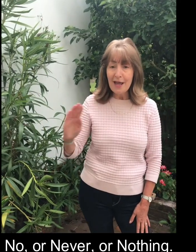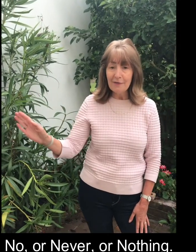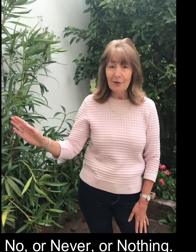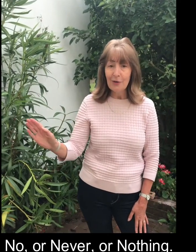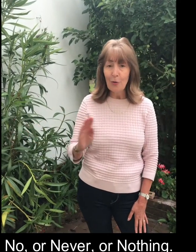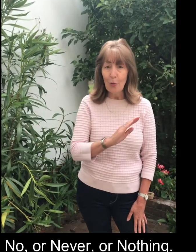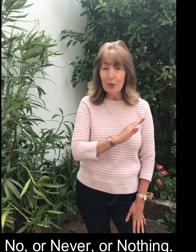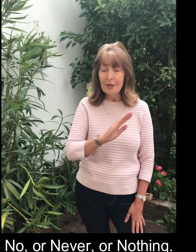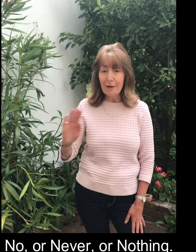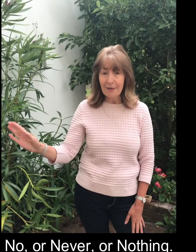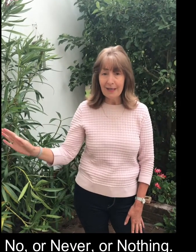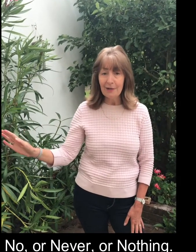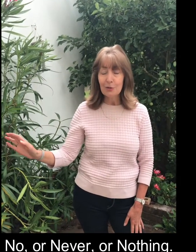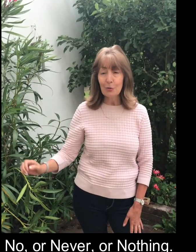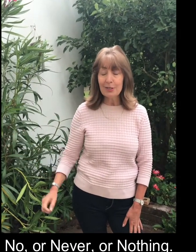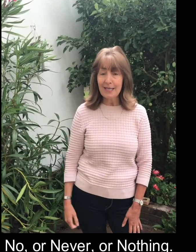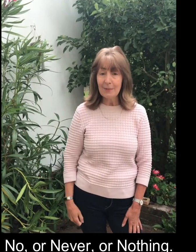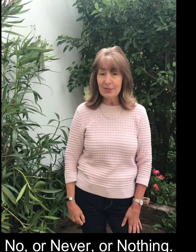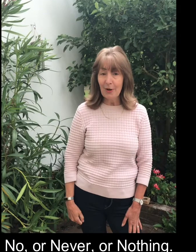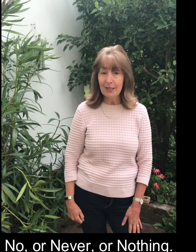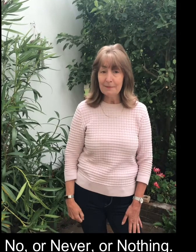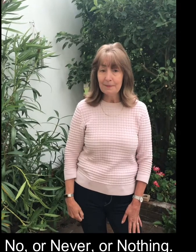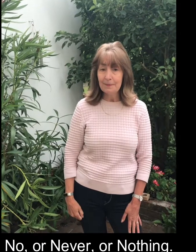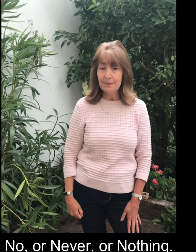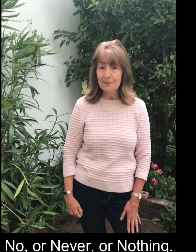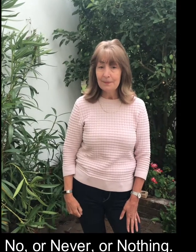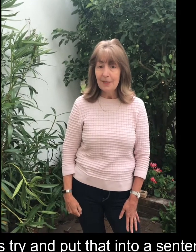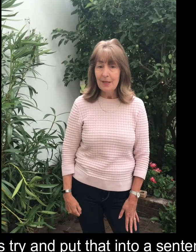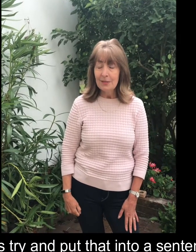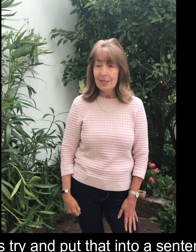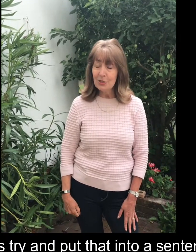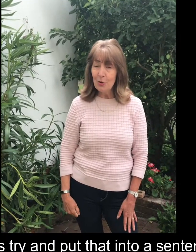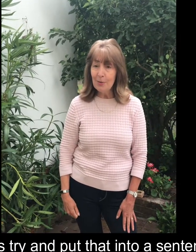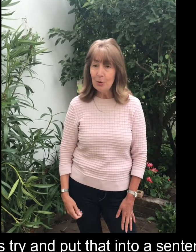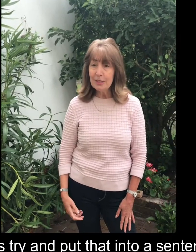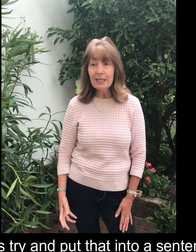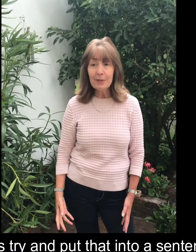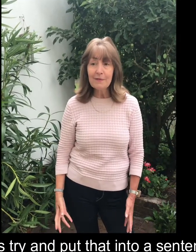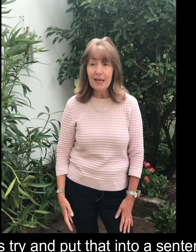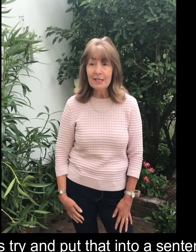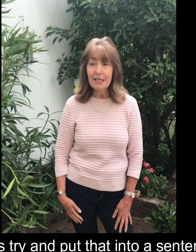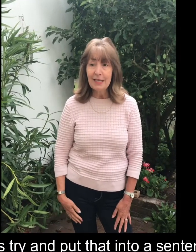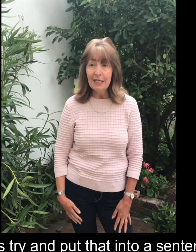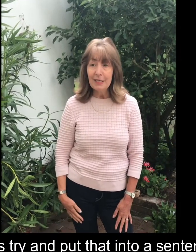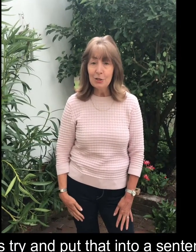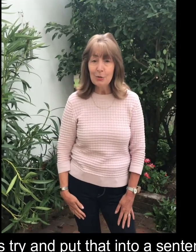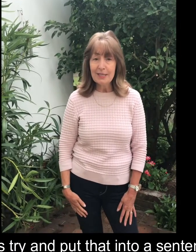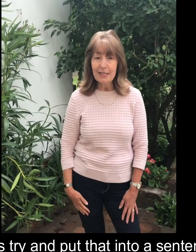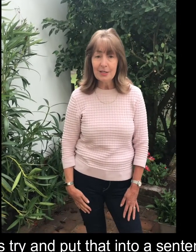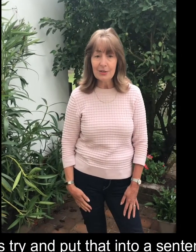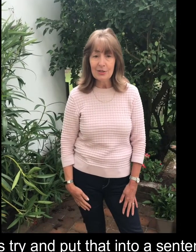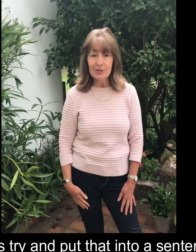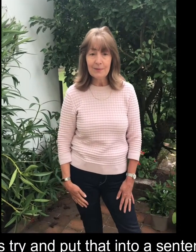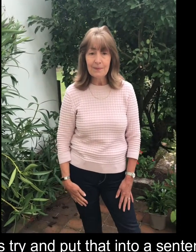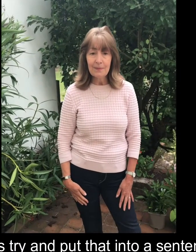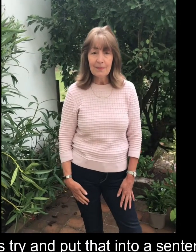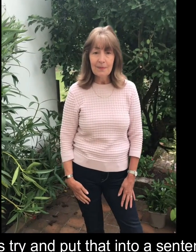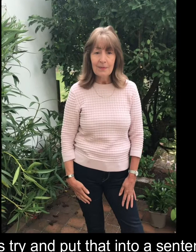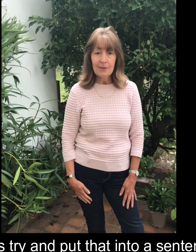never, or nothing. It's all the same sign. So let's try and put a little bit of that into a sentence.